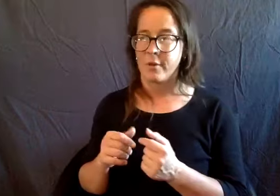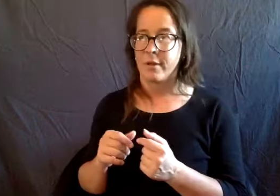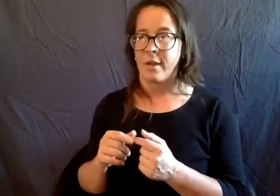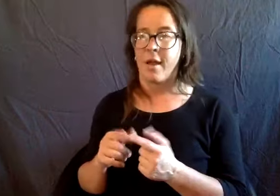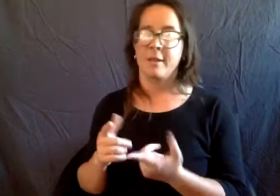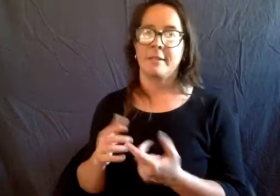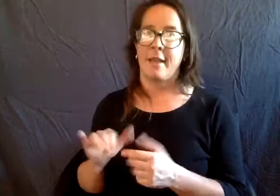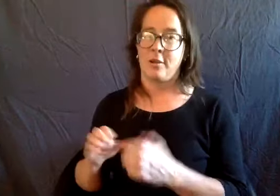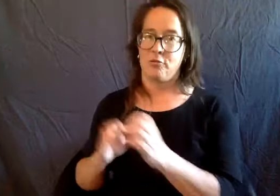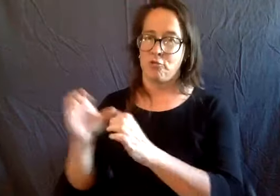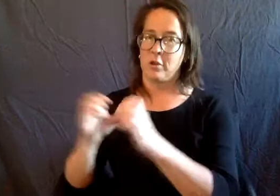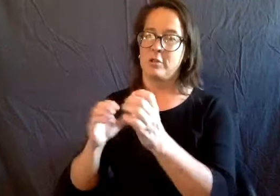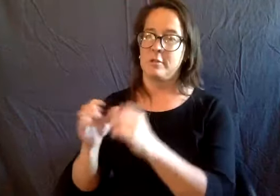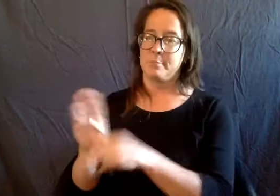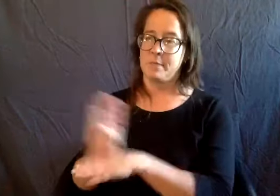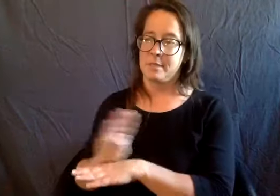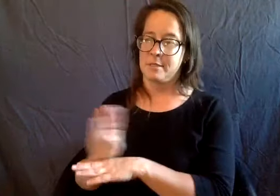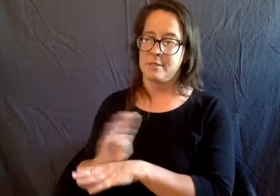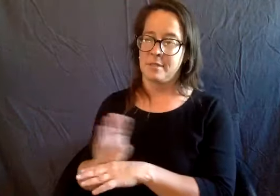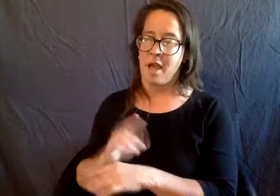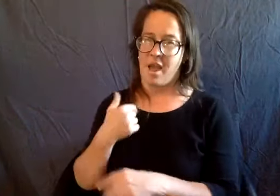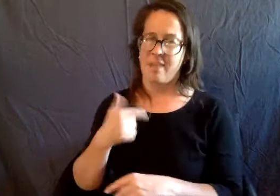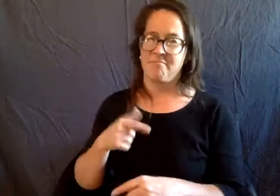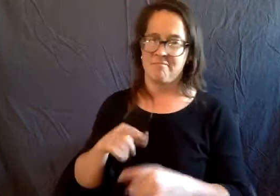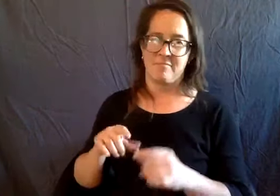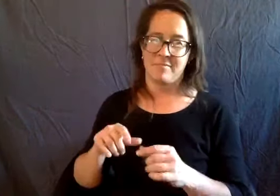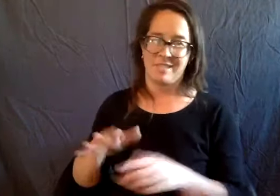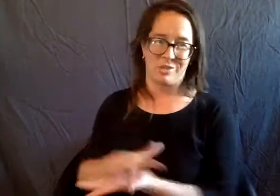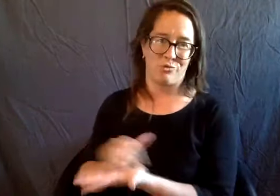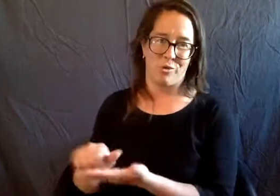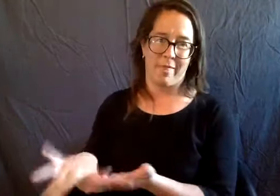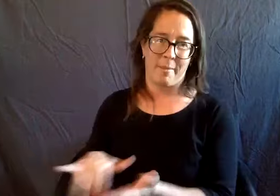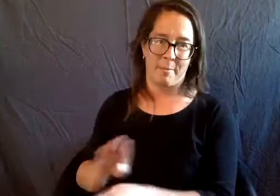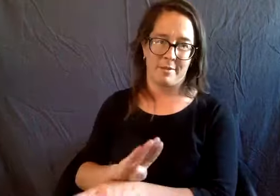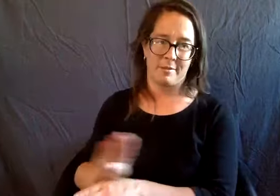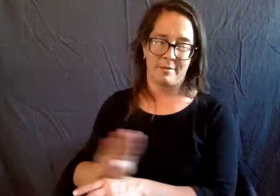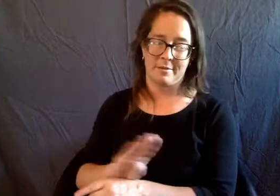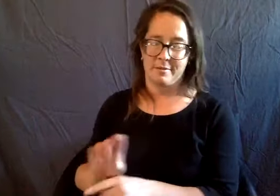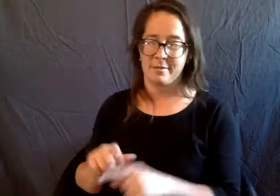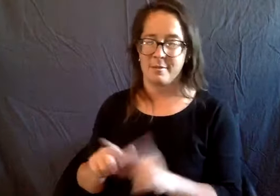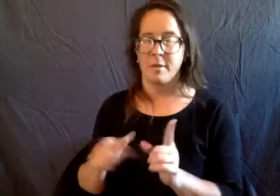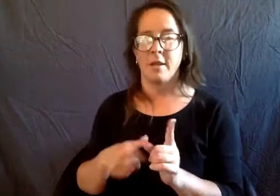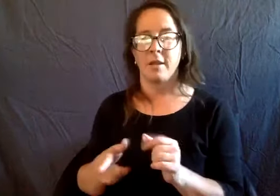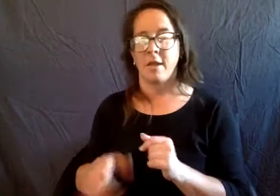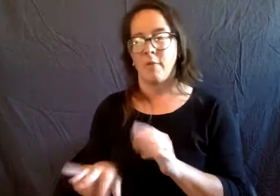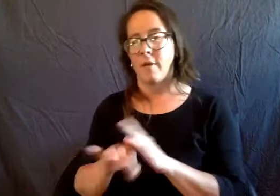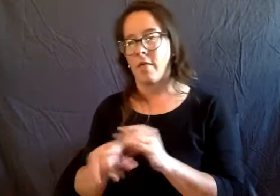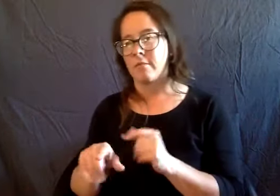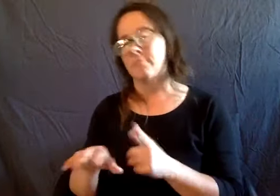run to bankruptcy. And I'd been stealing from our joint bank account, and he was about to discover that. Now, he was a